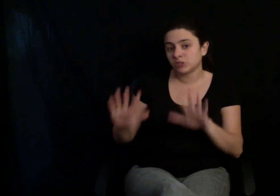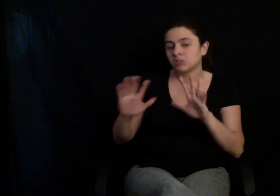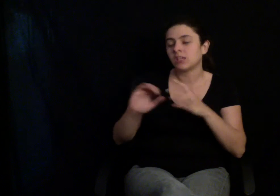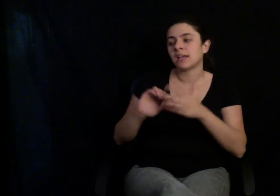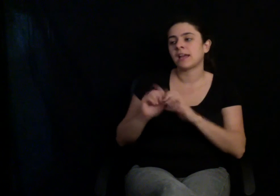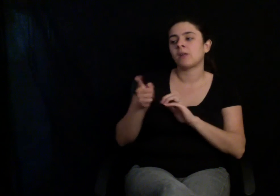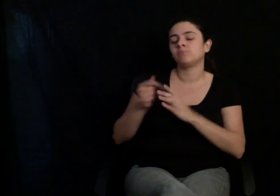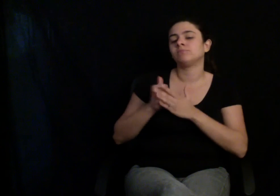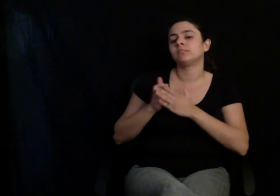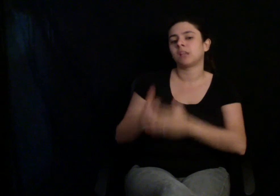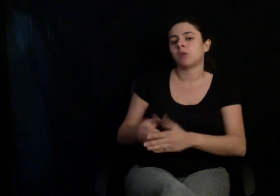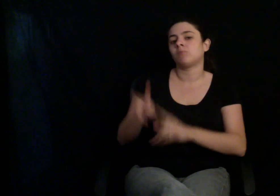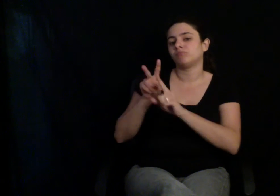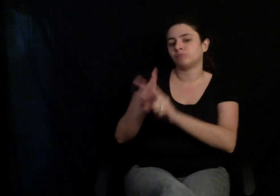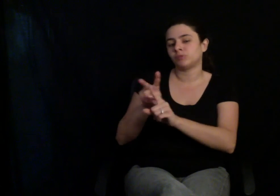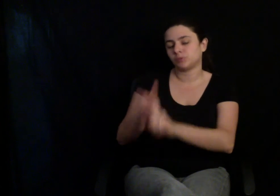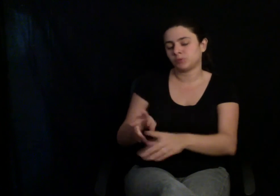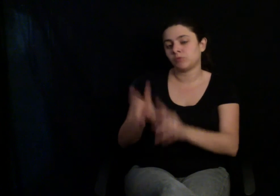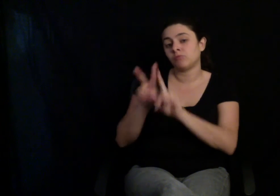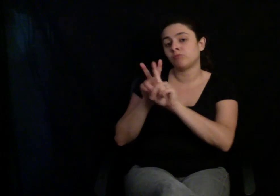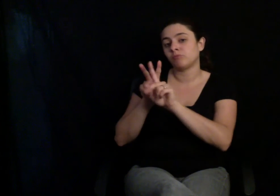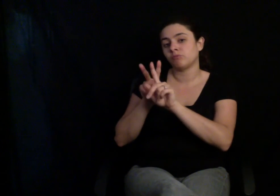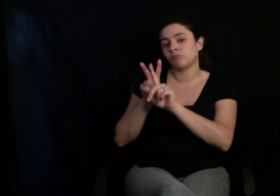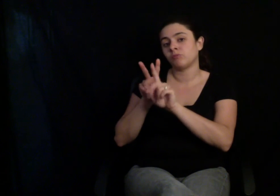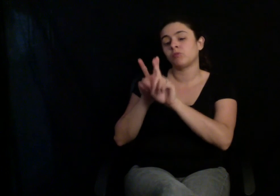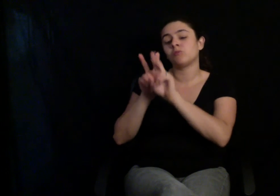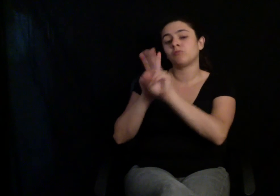least have a proper send-off when his family couldn't afford a funeral themselves.